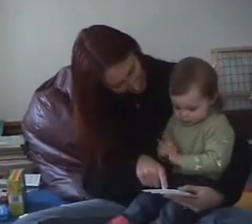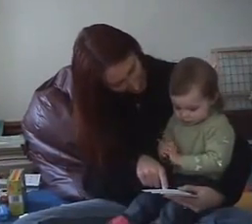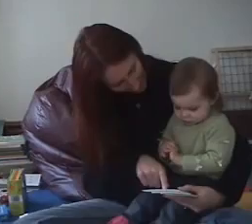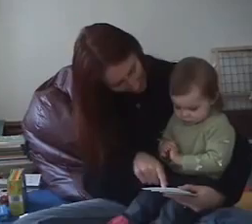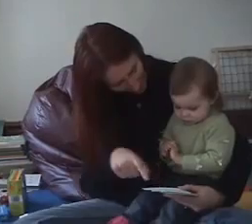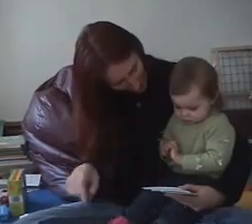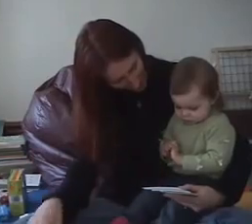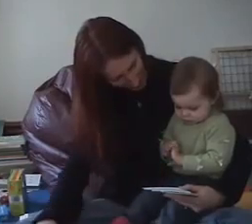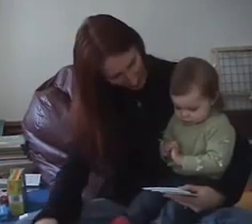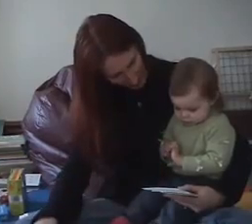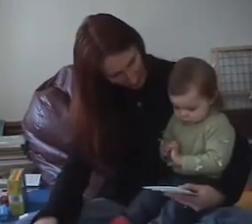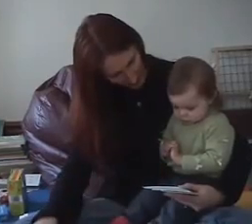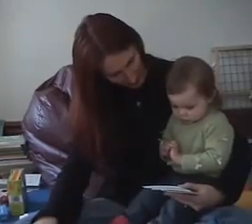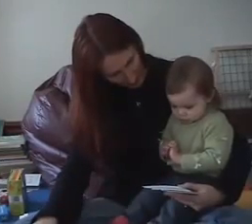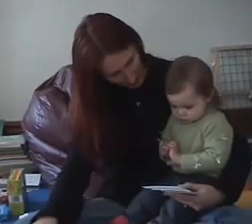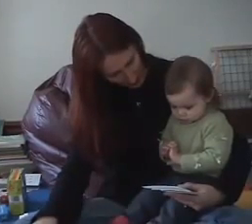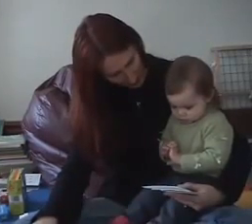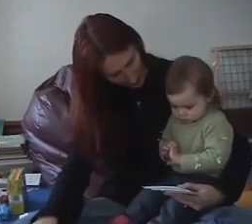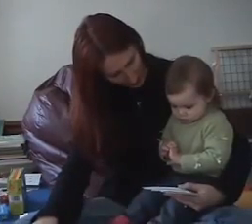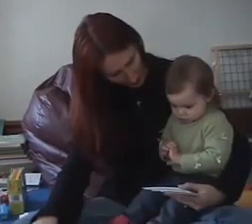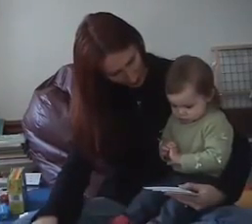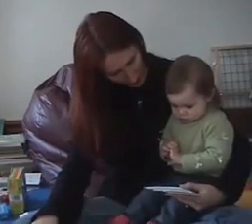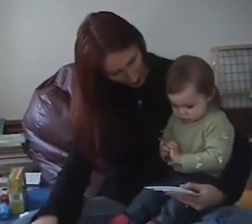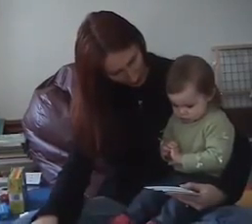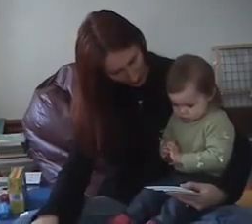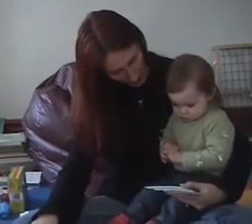A baby. Do you know the sign for baby?